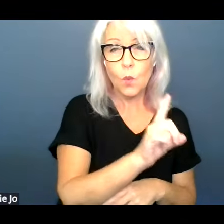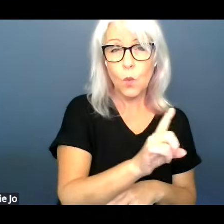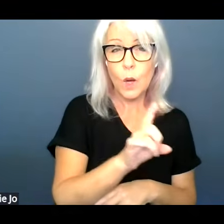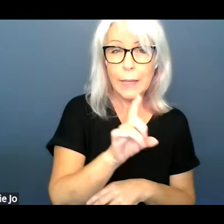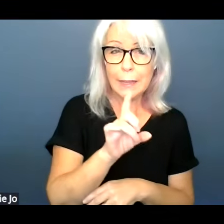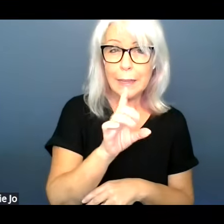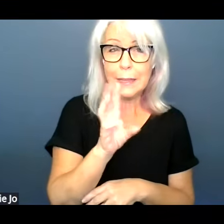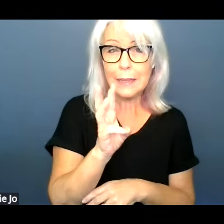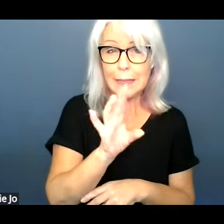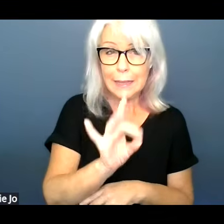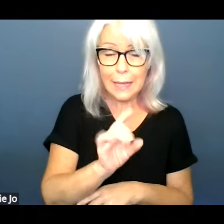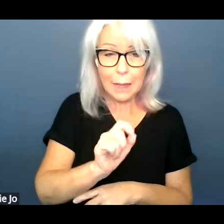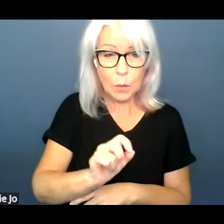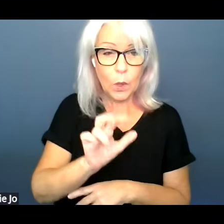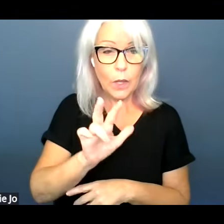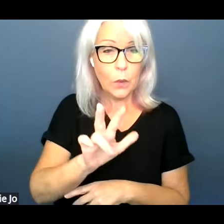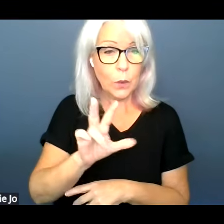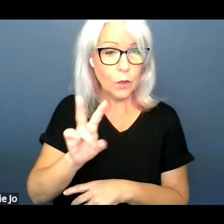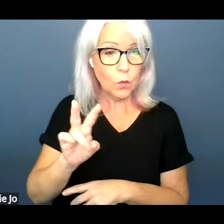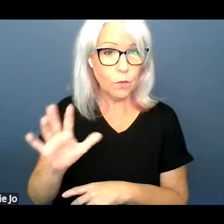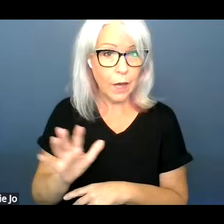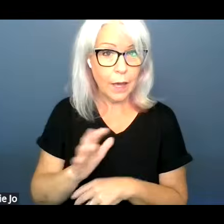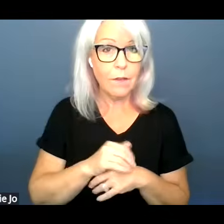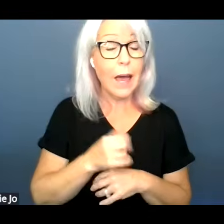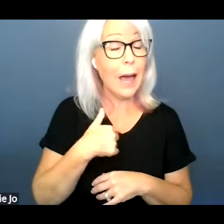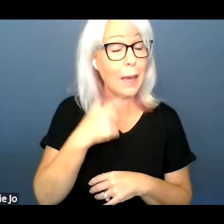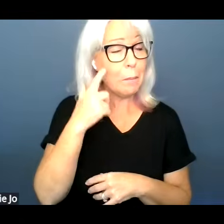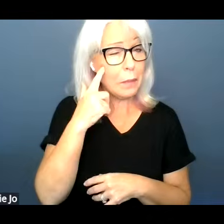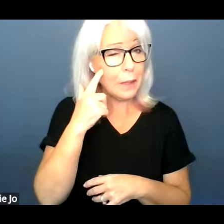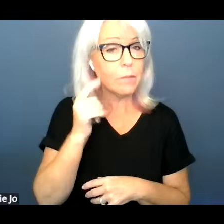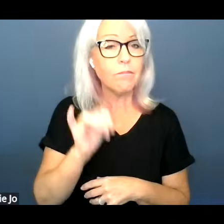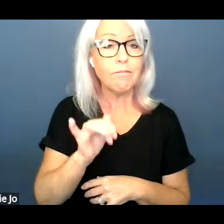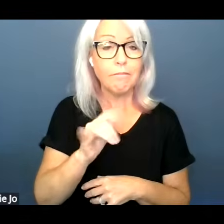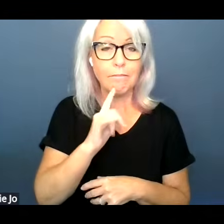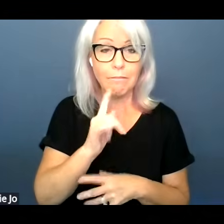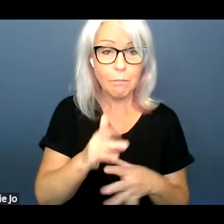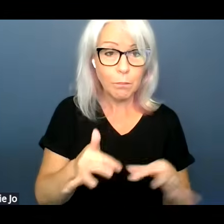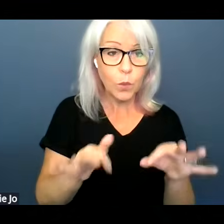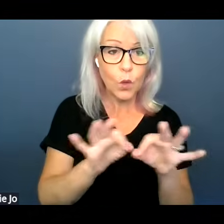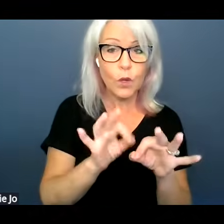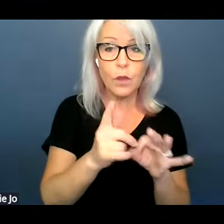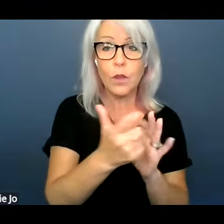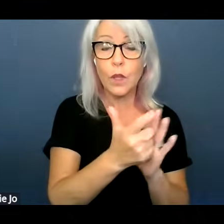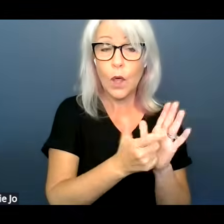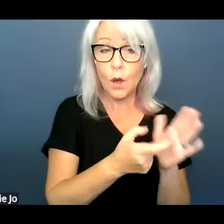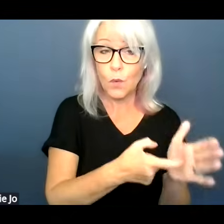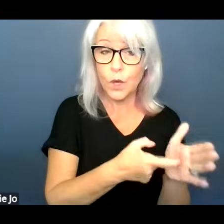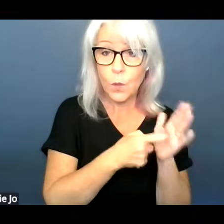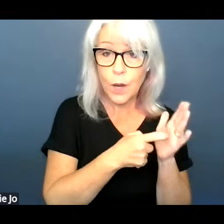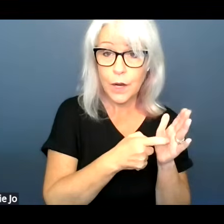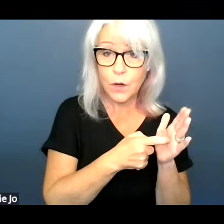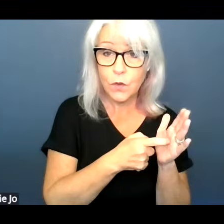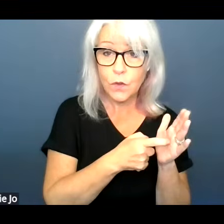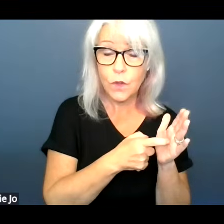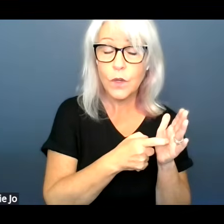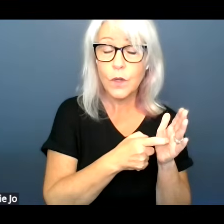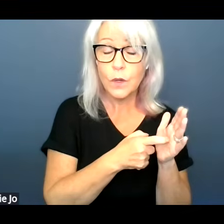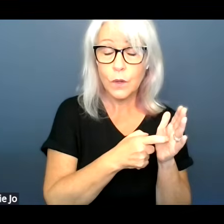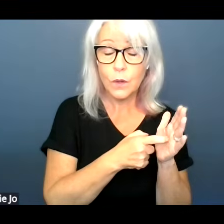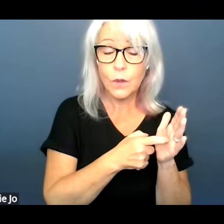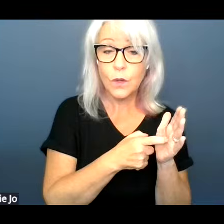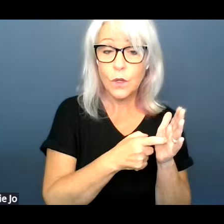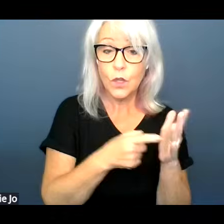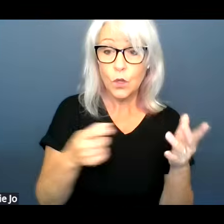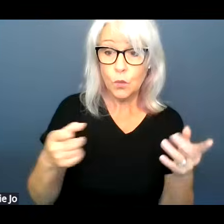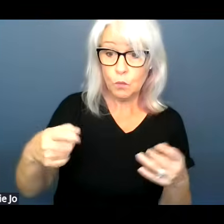was touched on, but I think is important just to emphasize, the law requires a few things of you in reviewing the ballot